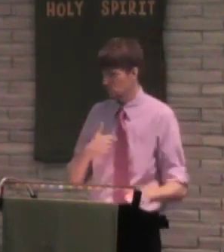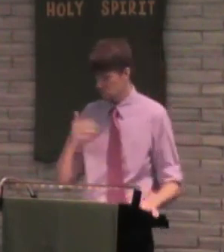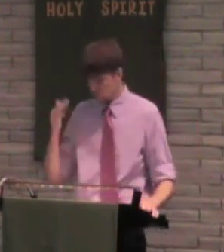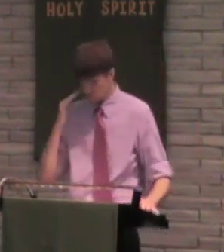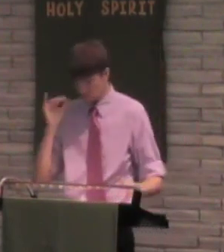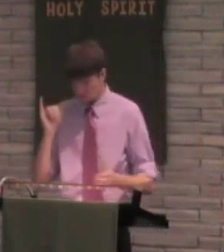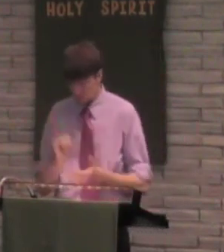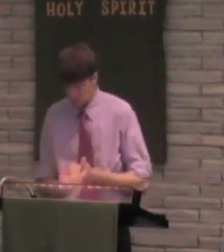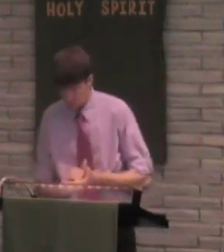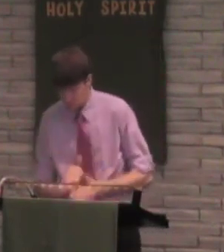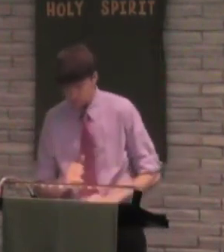can help.